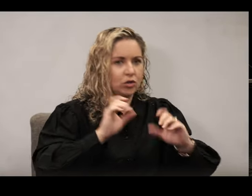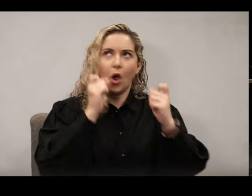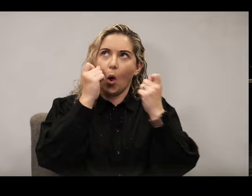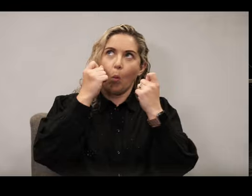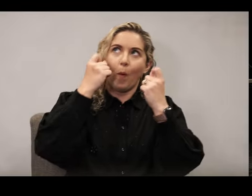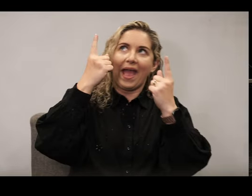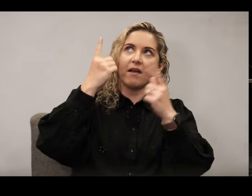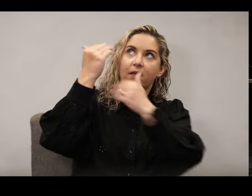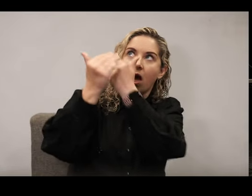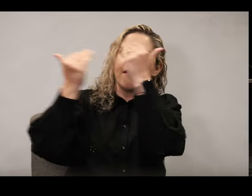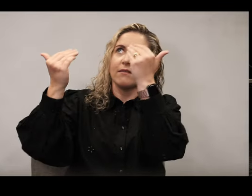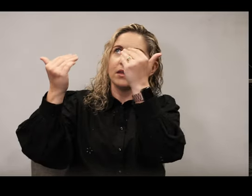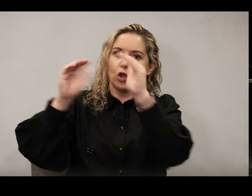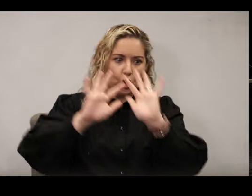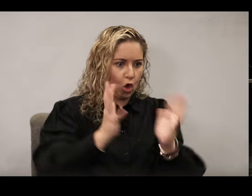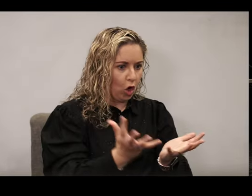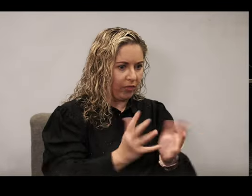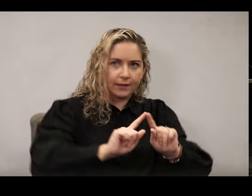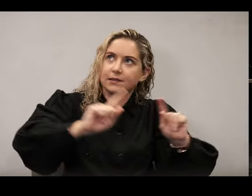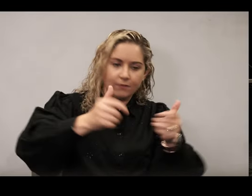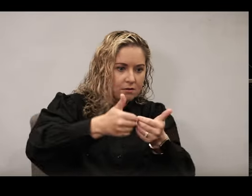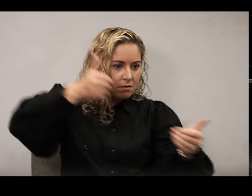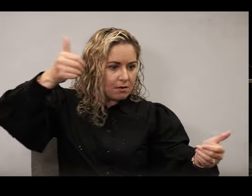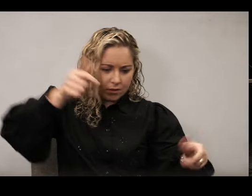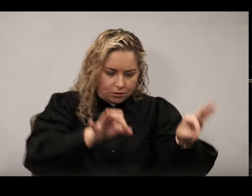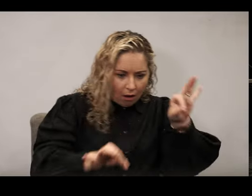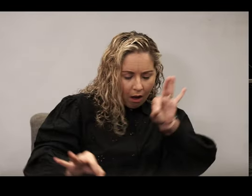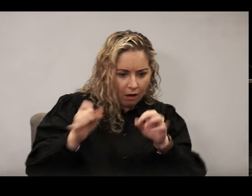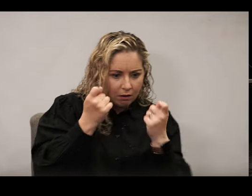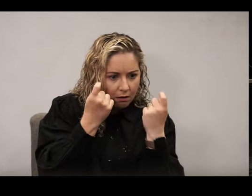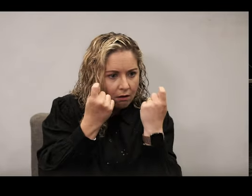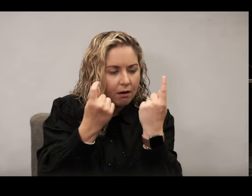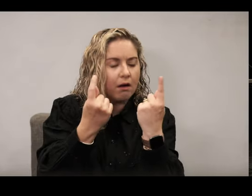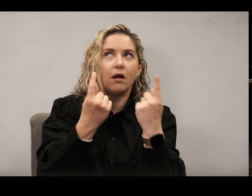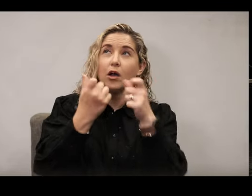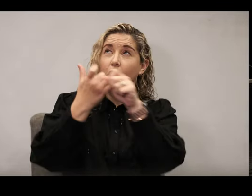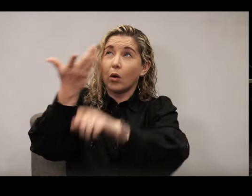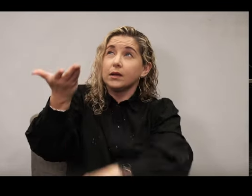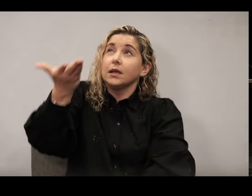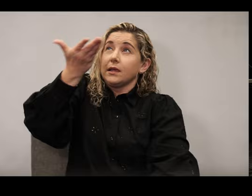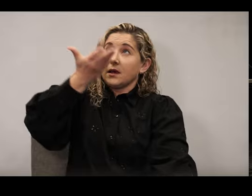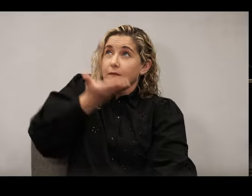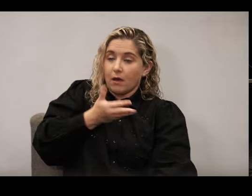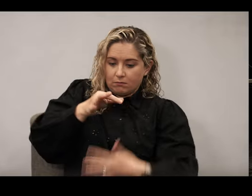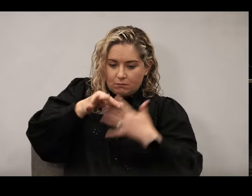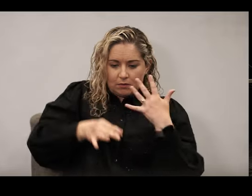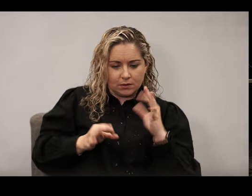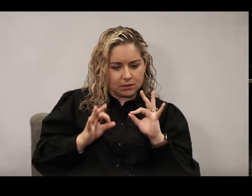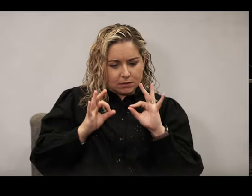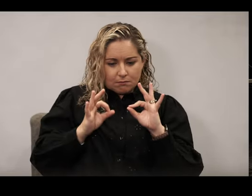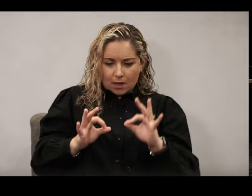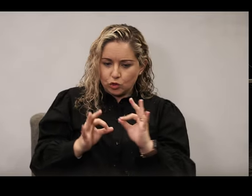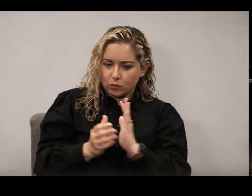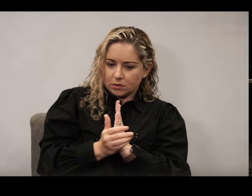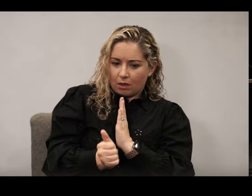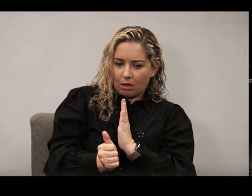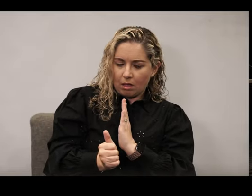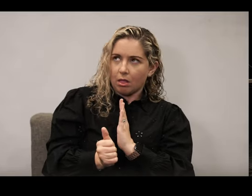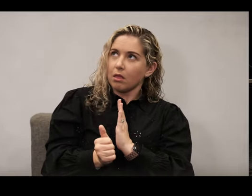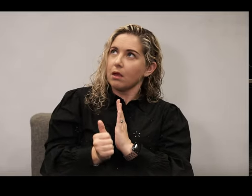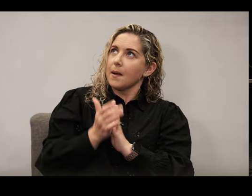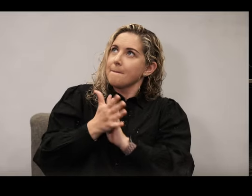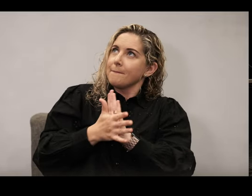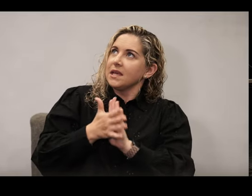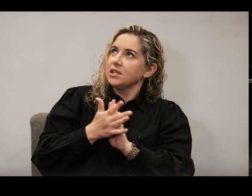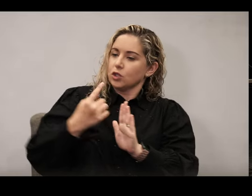divine, having a soul, are capacities that God has given humans made in his image that enable us to express what it